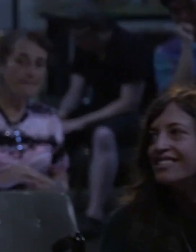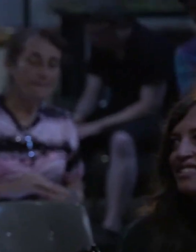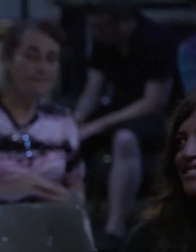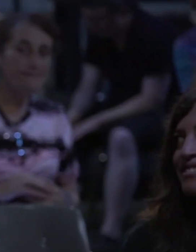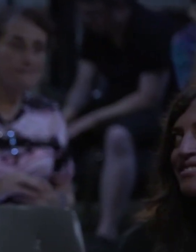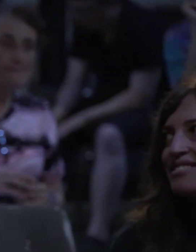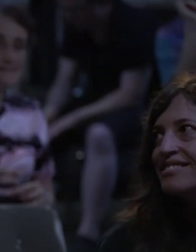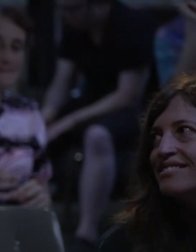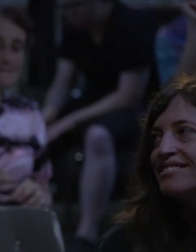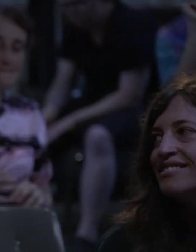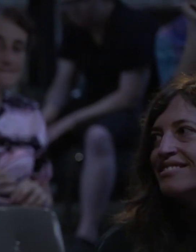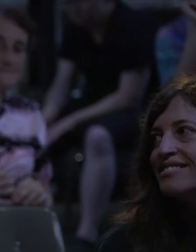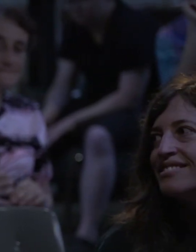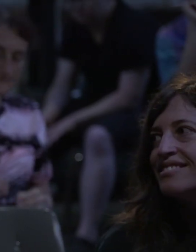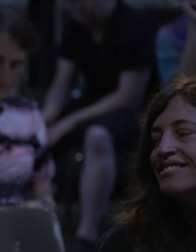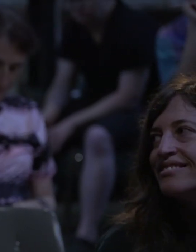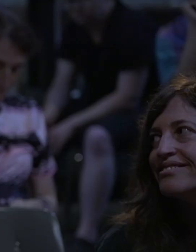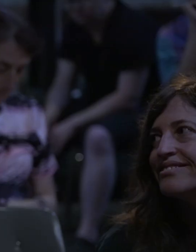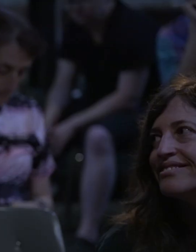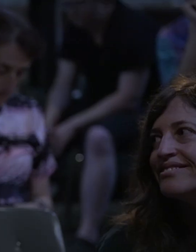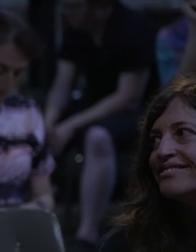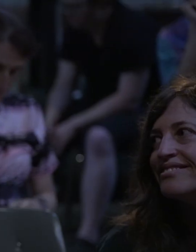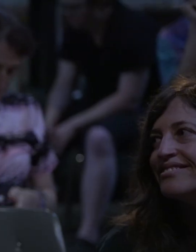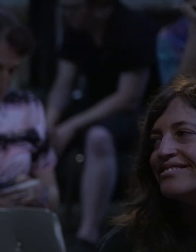one. I was like, I'm gonna give her my top one.